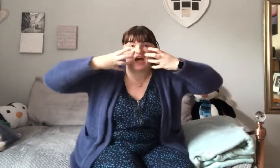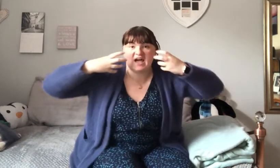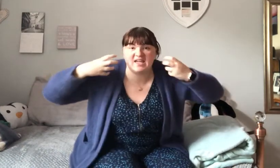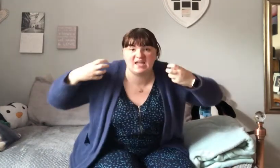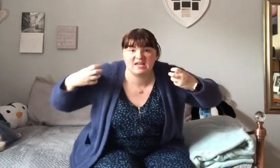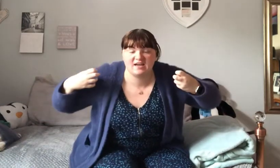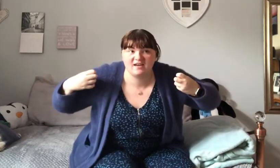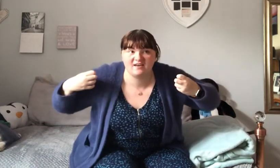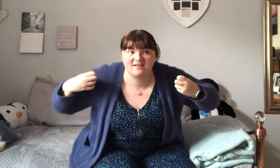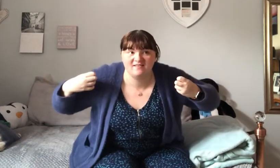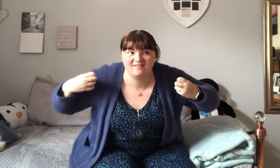tiger.